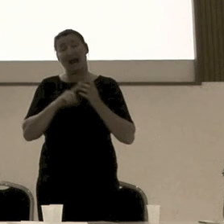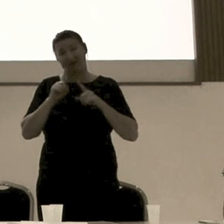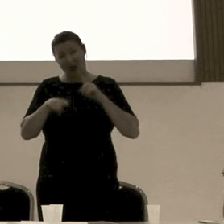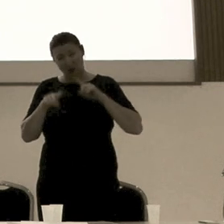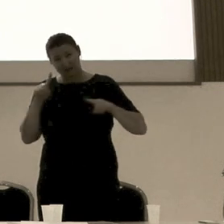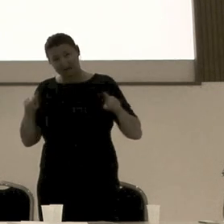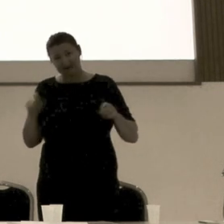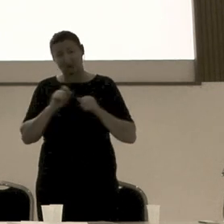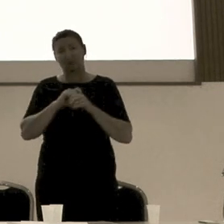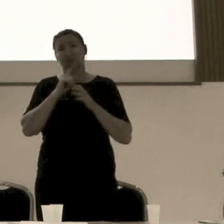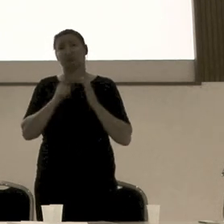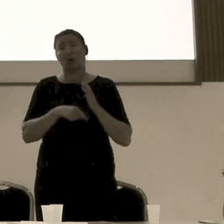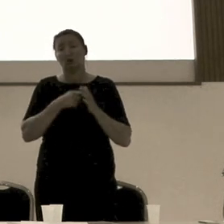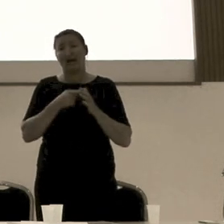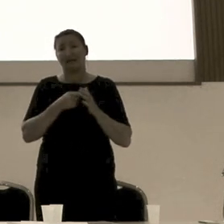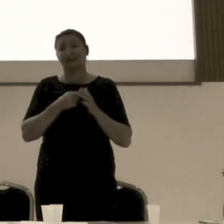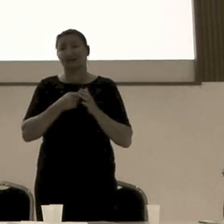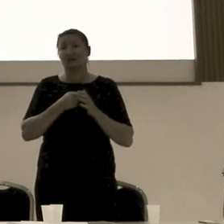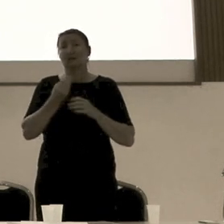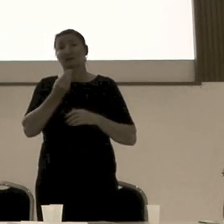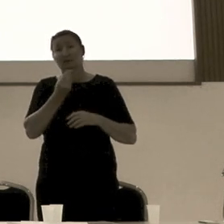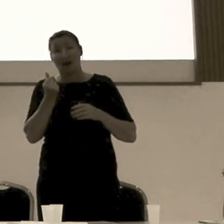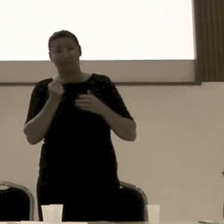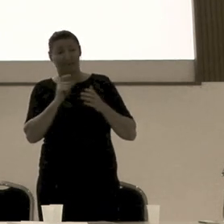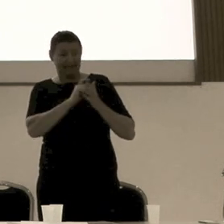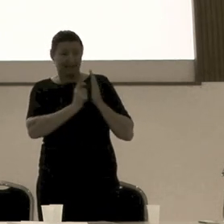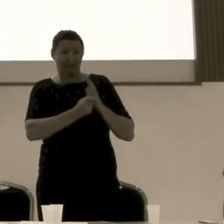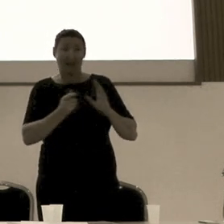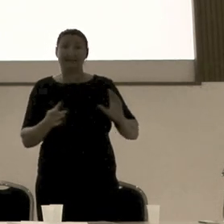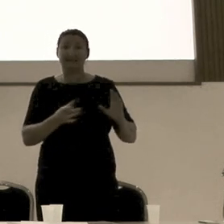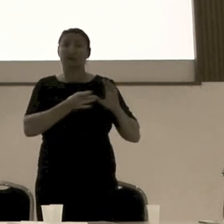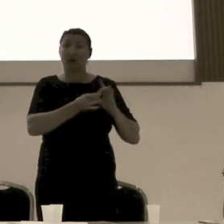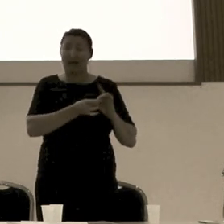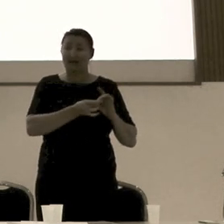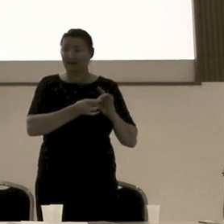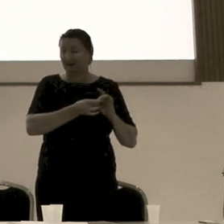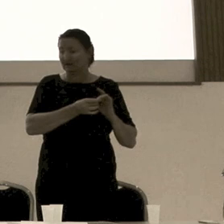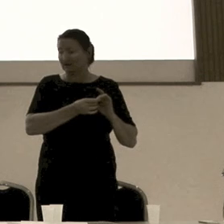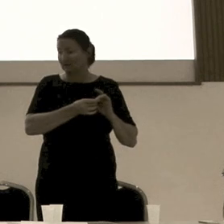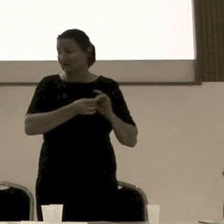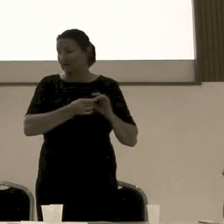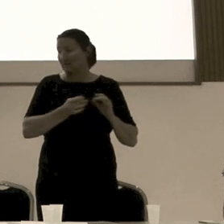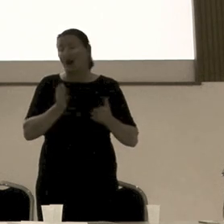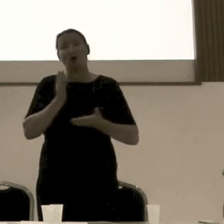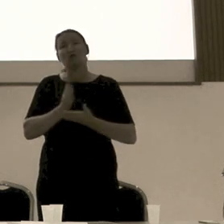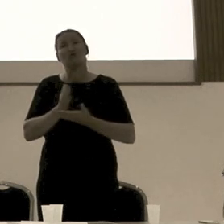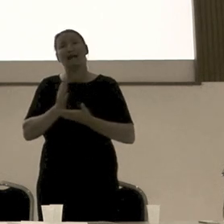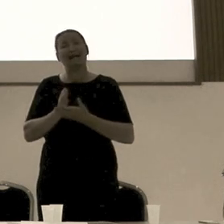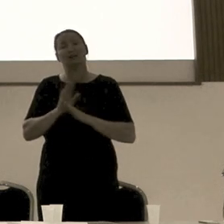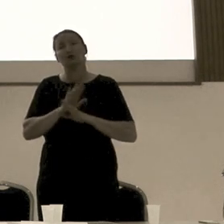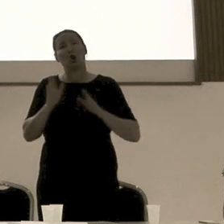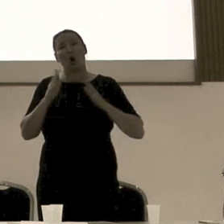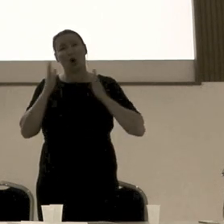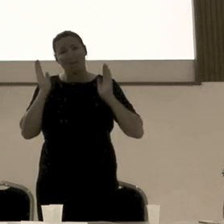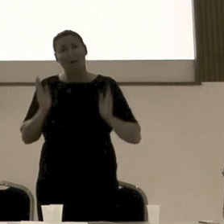and UCL's disability-related projects is that it is too non-compulsory for